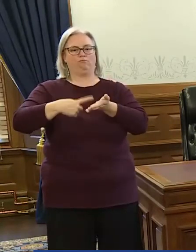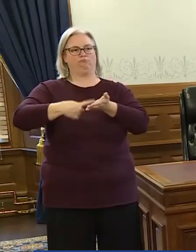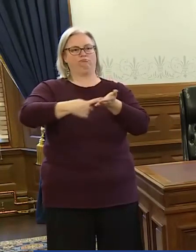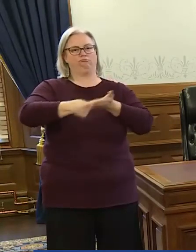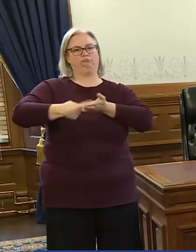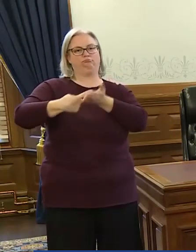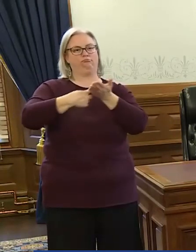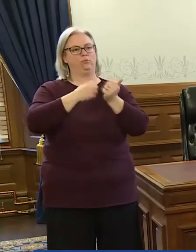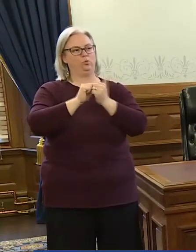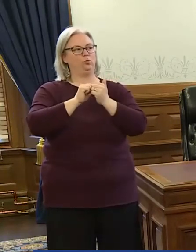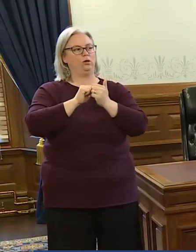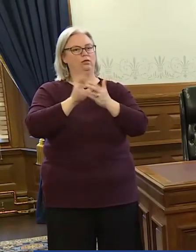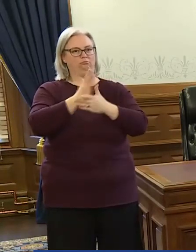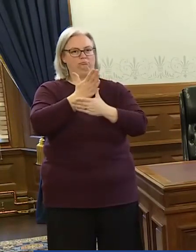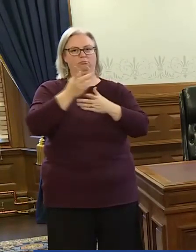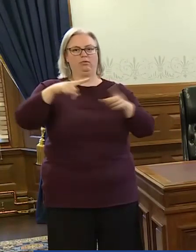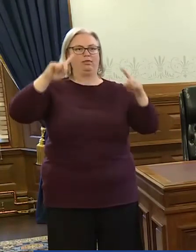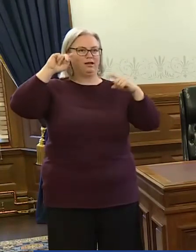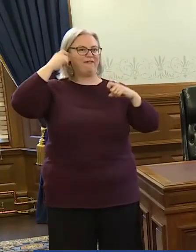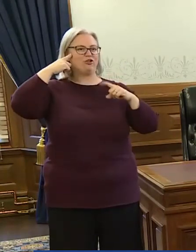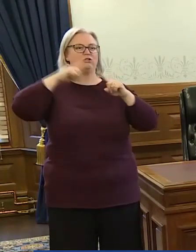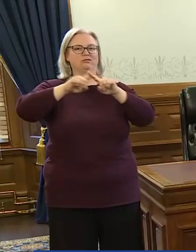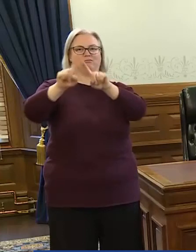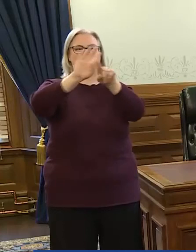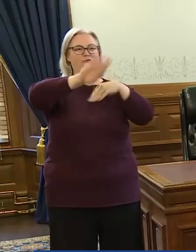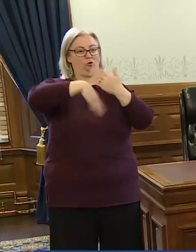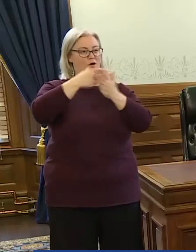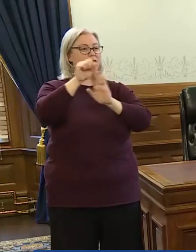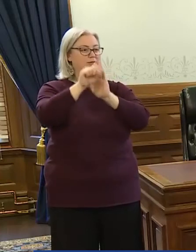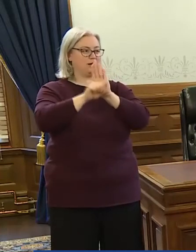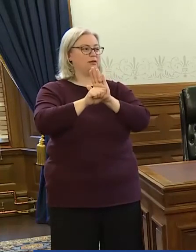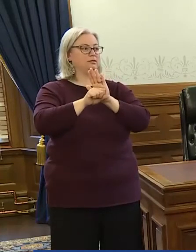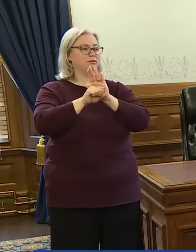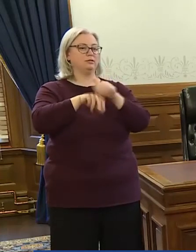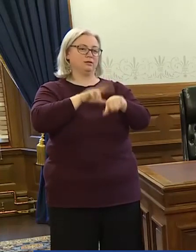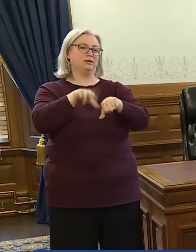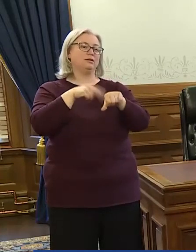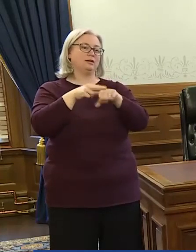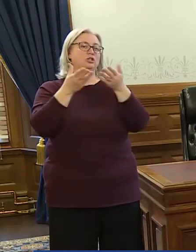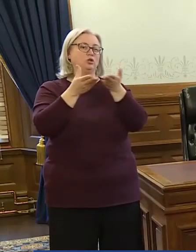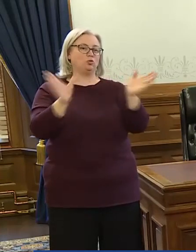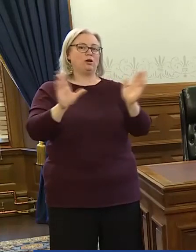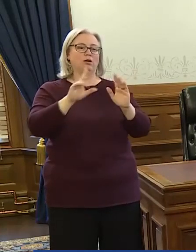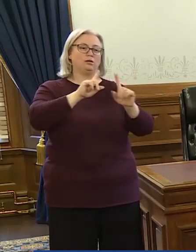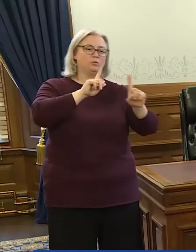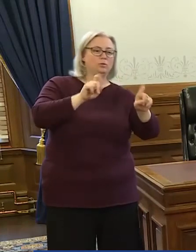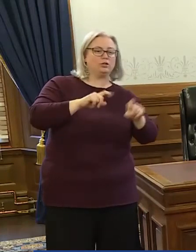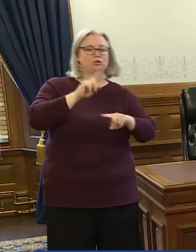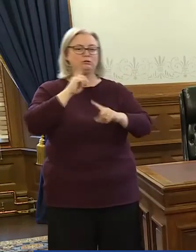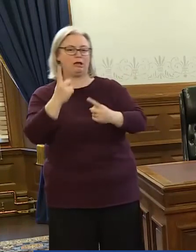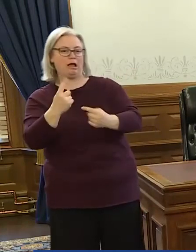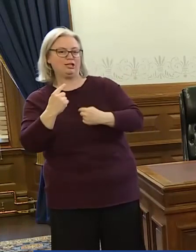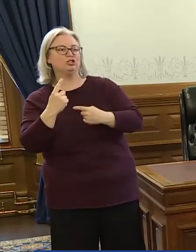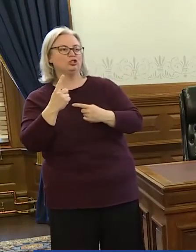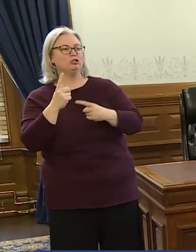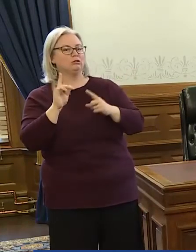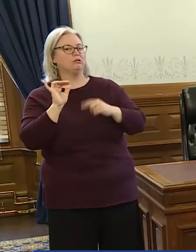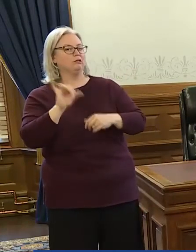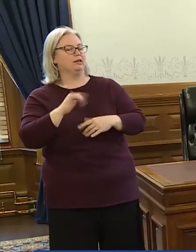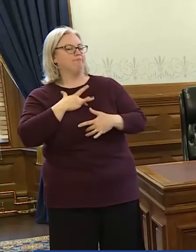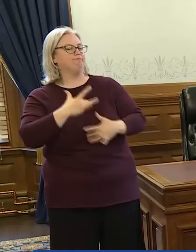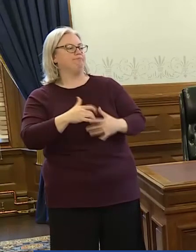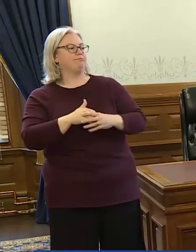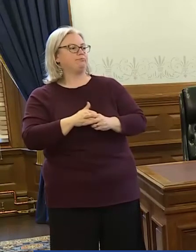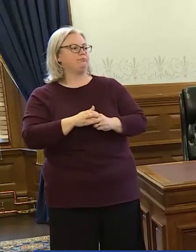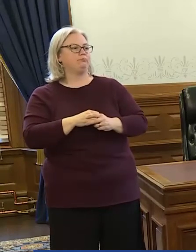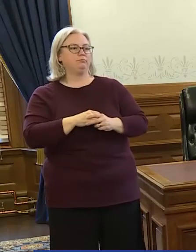dialogue between the governors and questions and answers and those kinds of things. It's, you